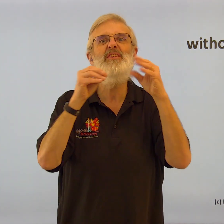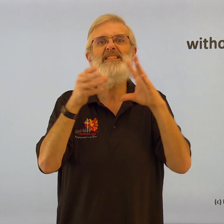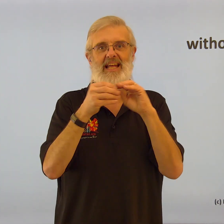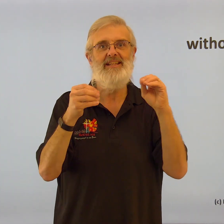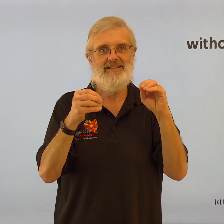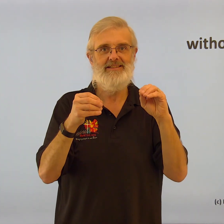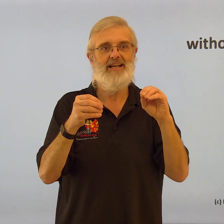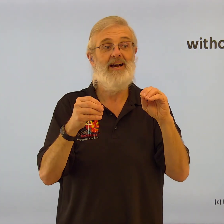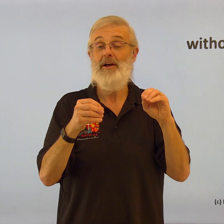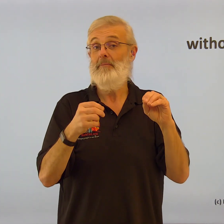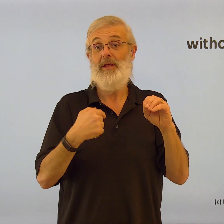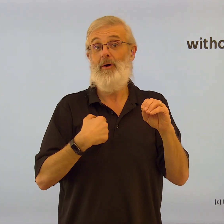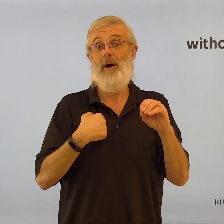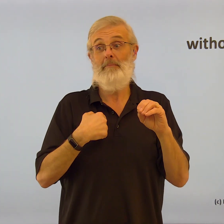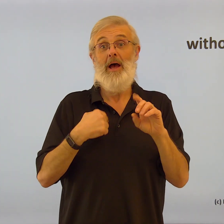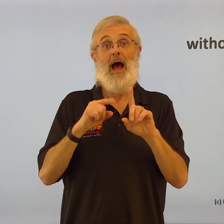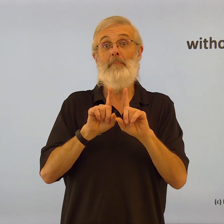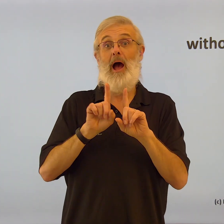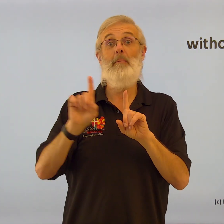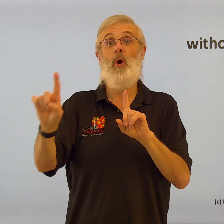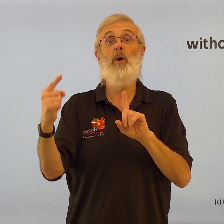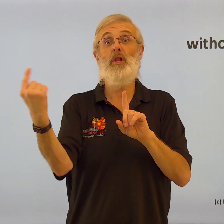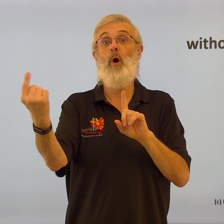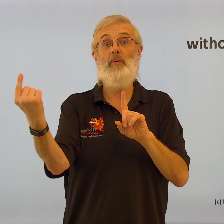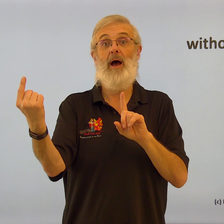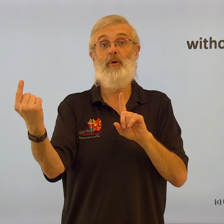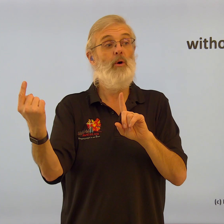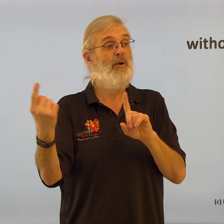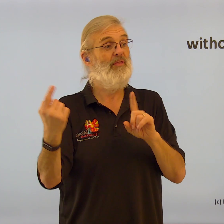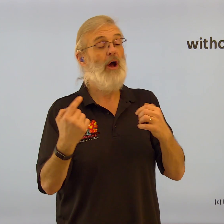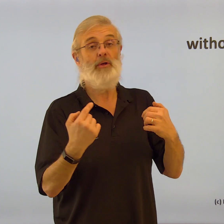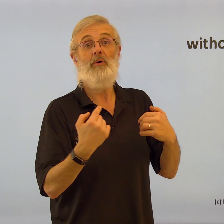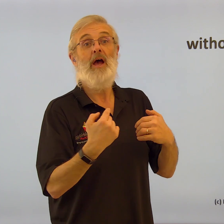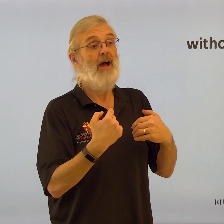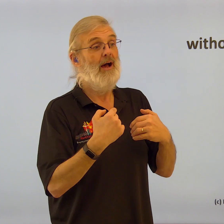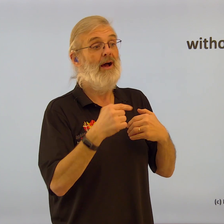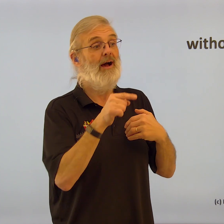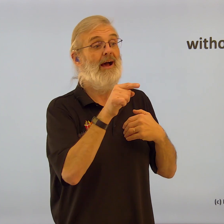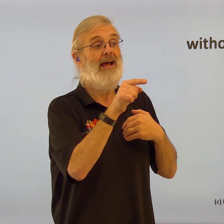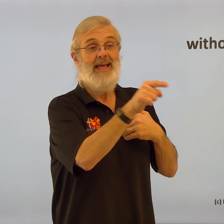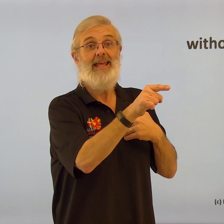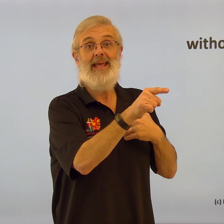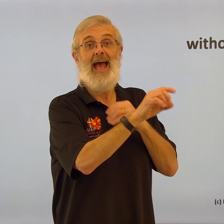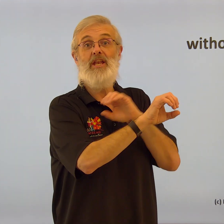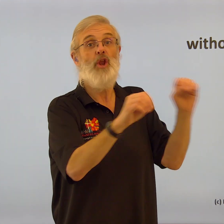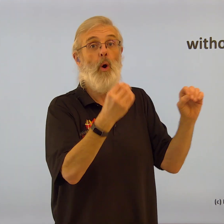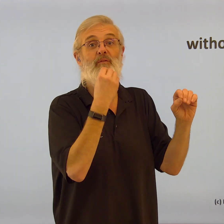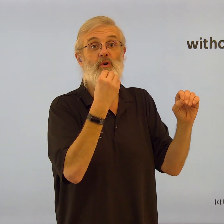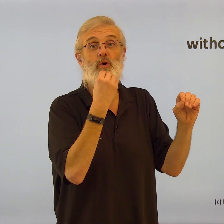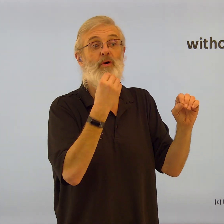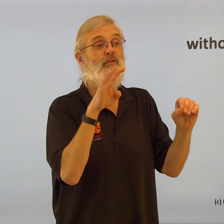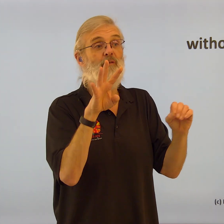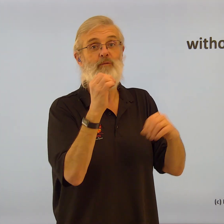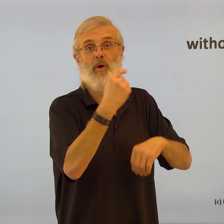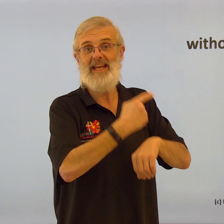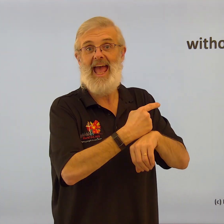sentence. You know, I'm going alone. I'm going without you. He had no food for 40 days.